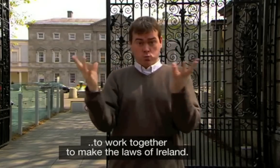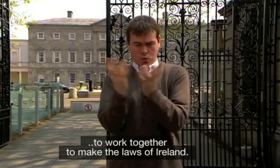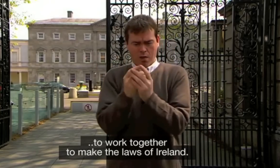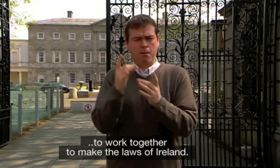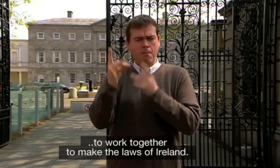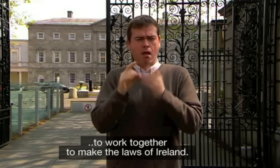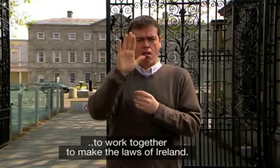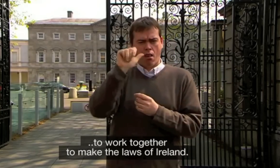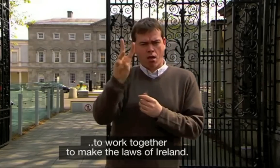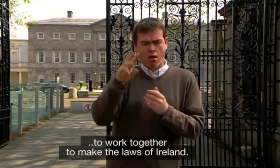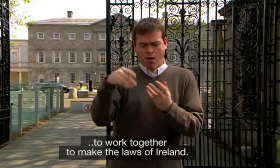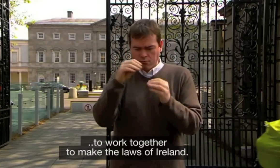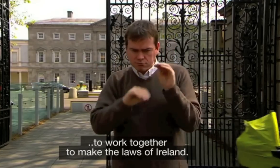to make the laws of Ireland.